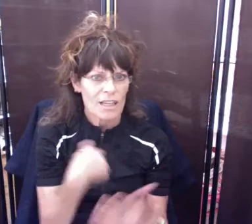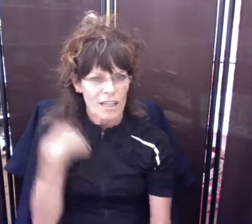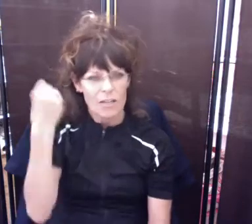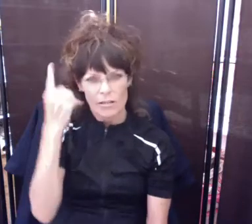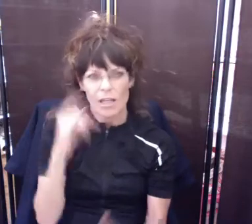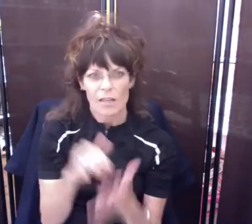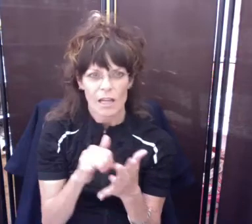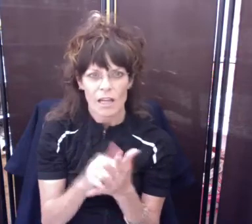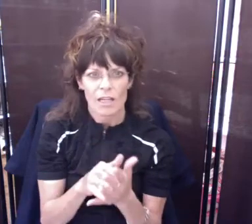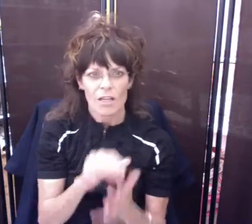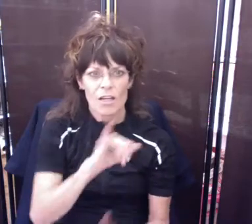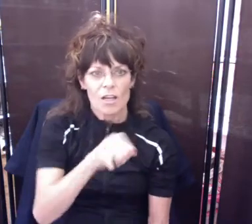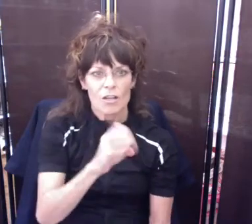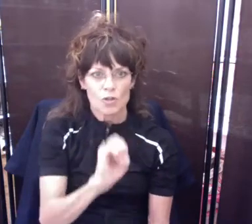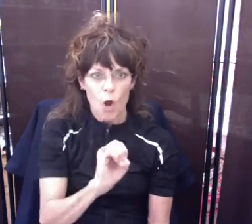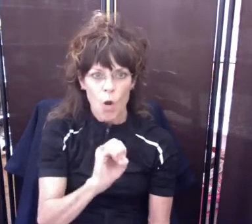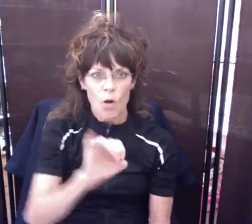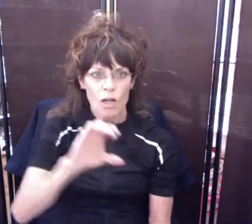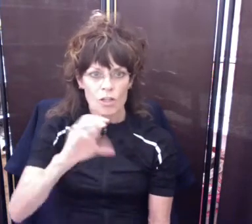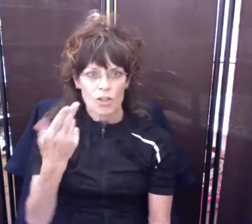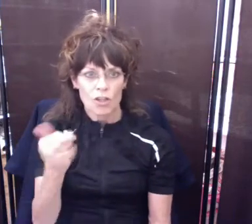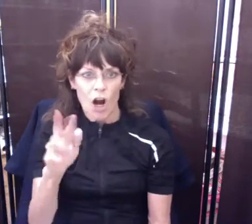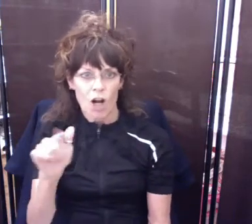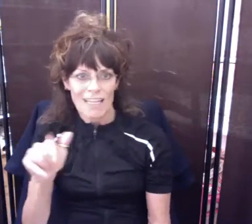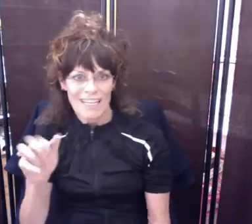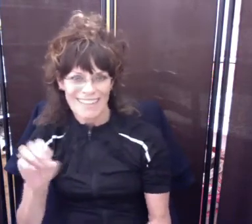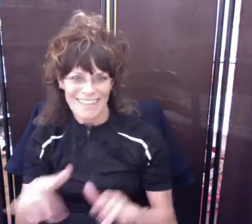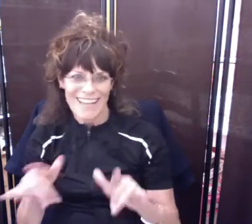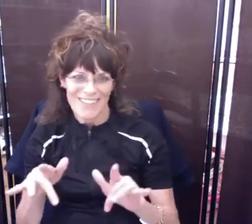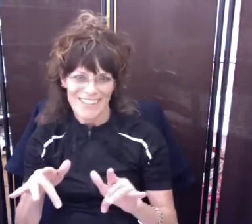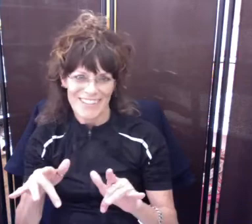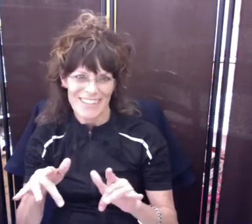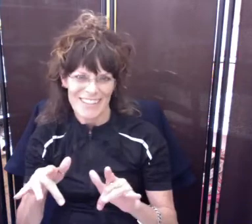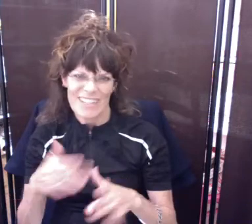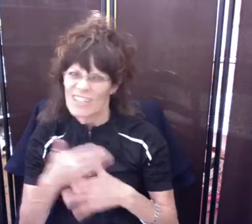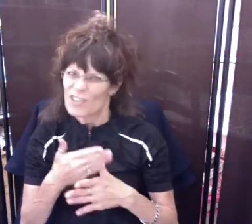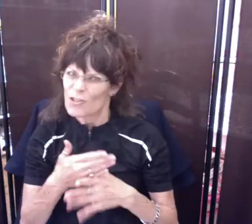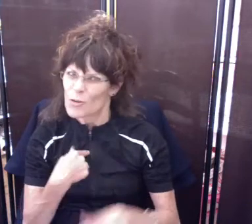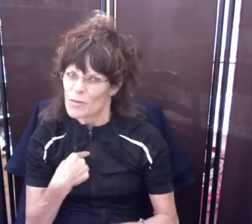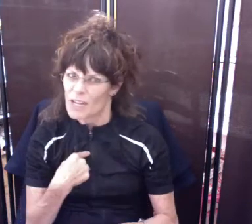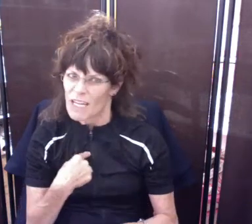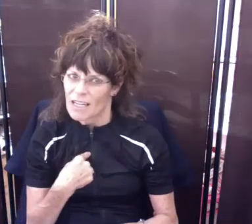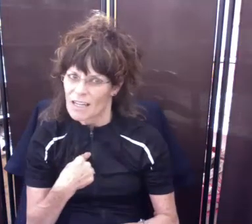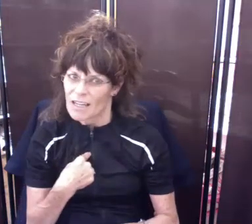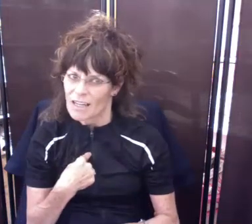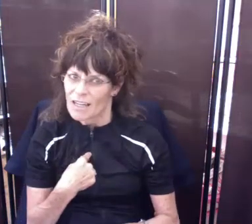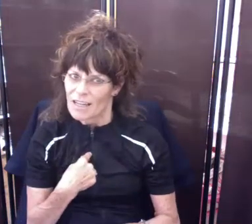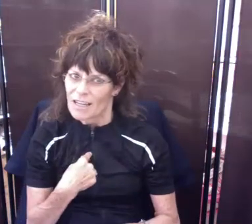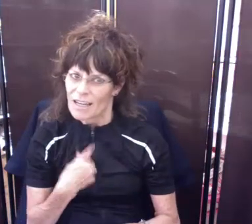and Charlie did was they disturbed me about my alcoholism. They disturbed me and gave me a consideration